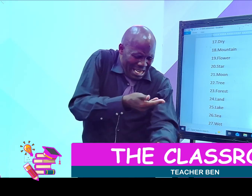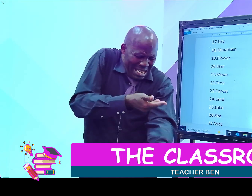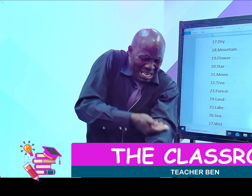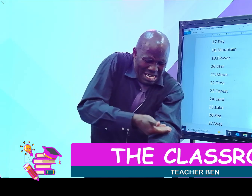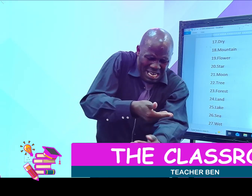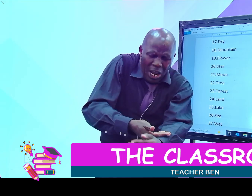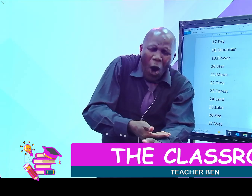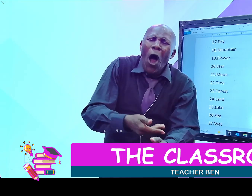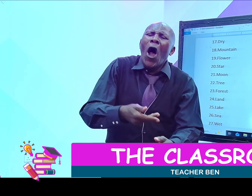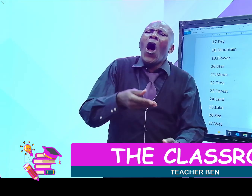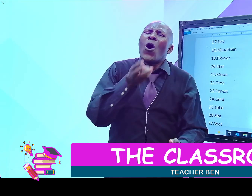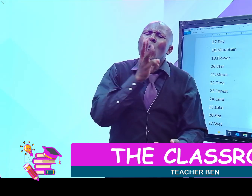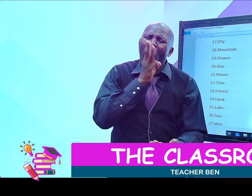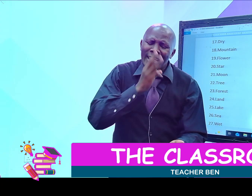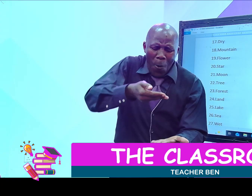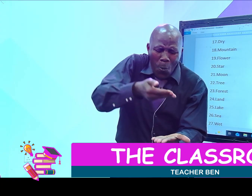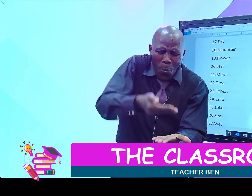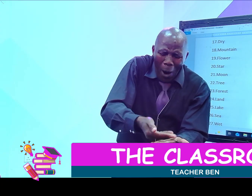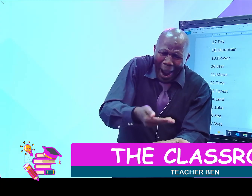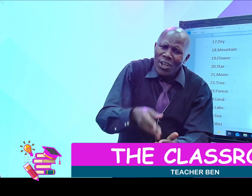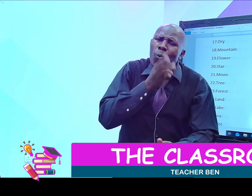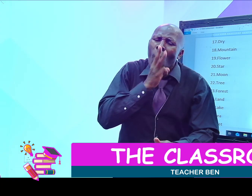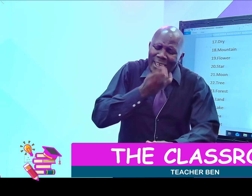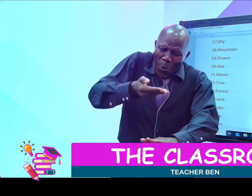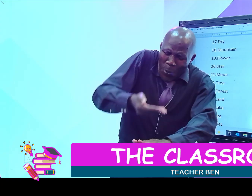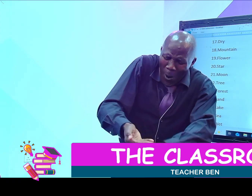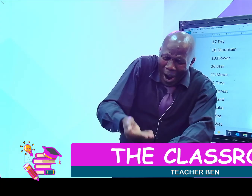Like when you sit on water and you feel your clothes,